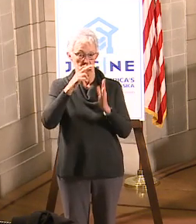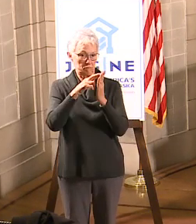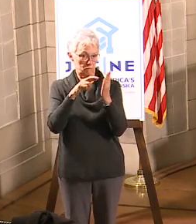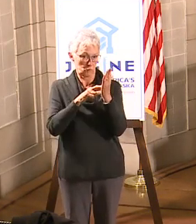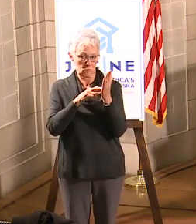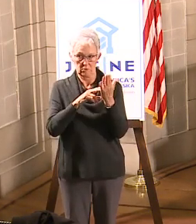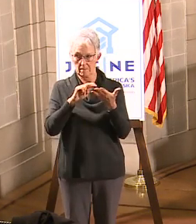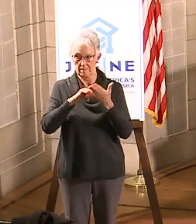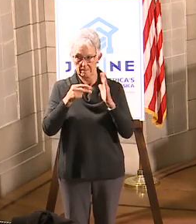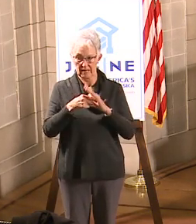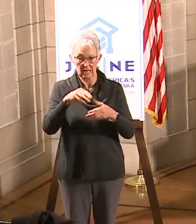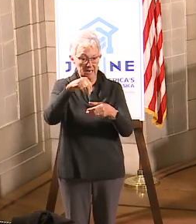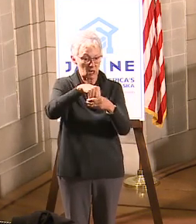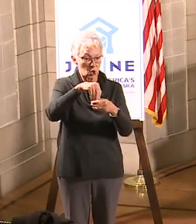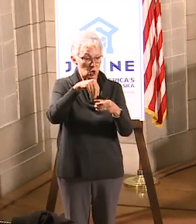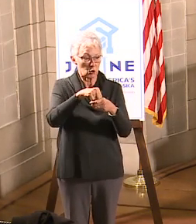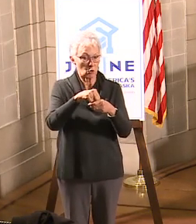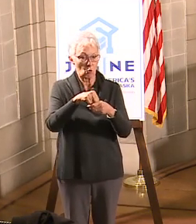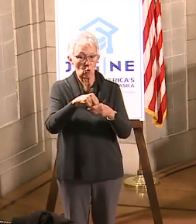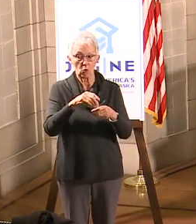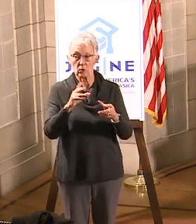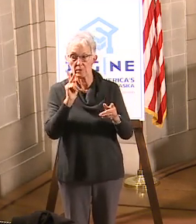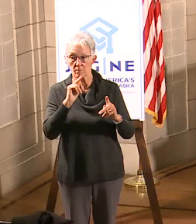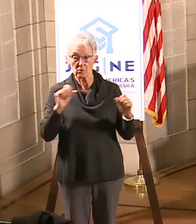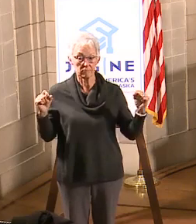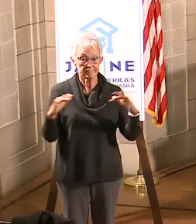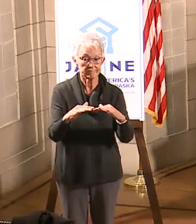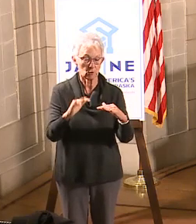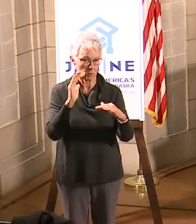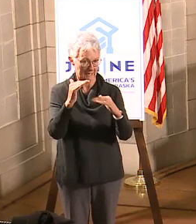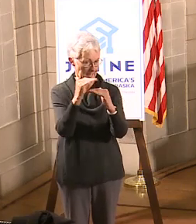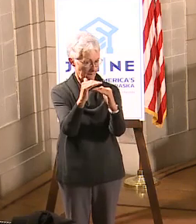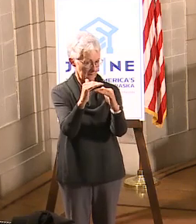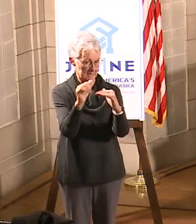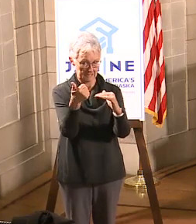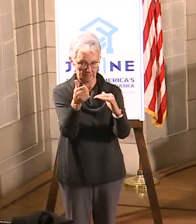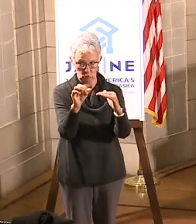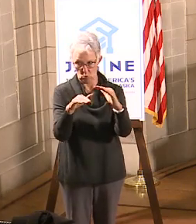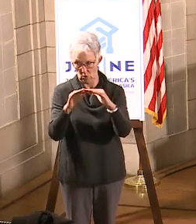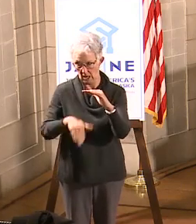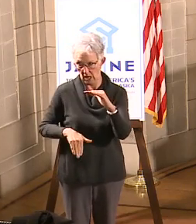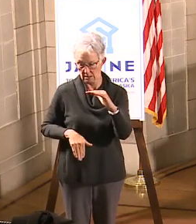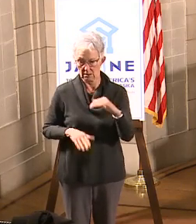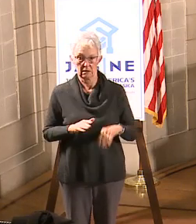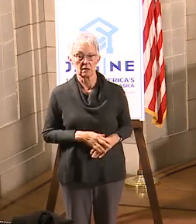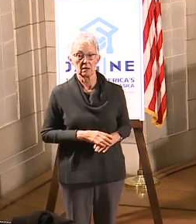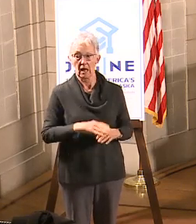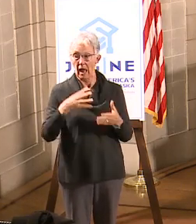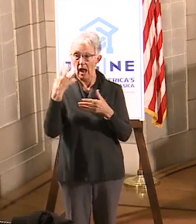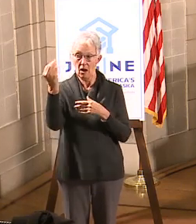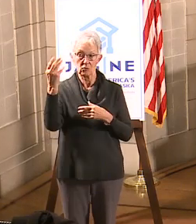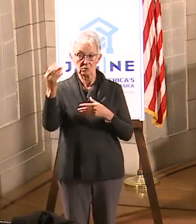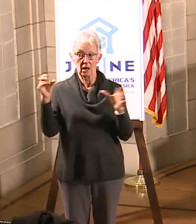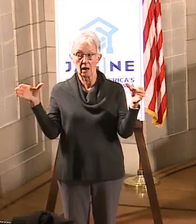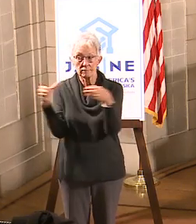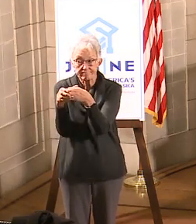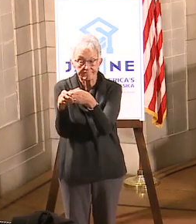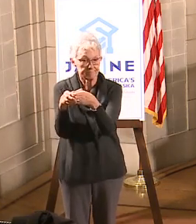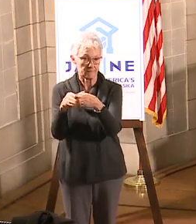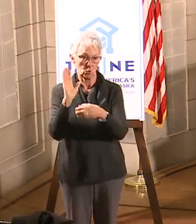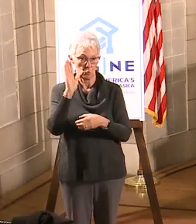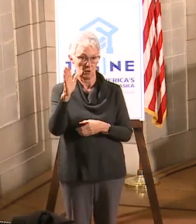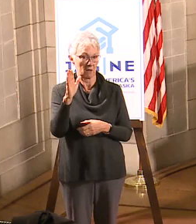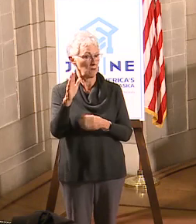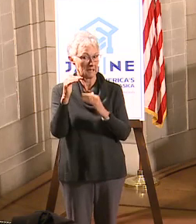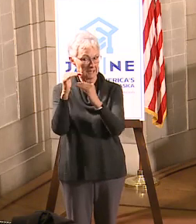indoor gatherings to 10 people or less. We will limit outdoor gatherings to 25 people or less. Bars will